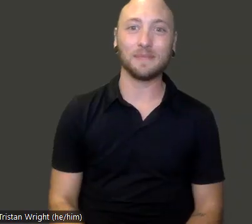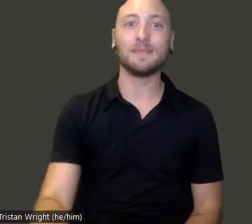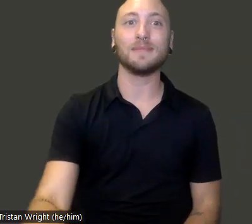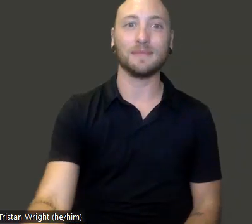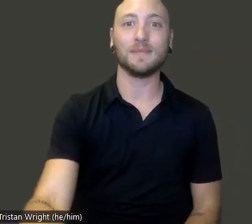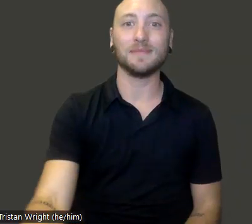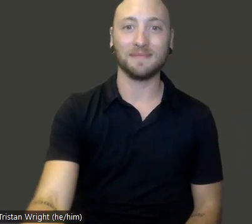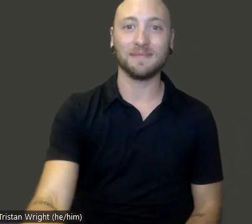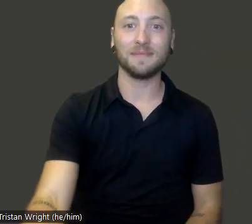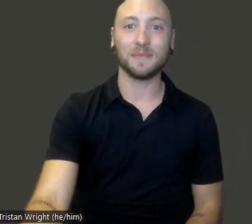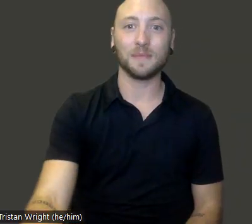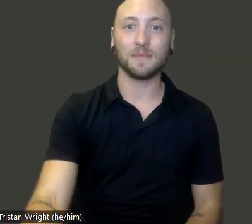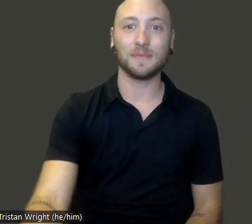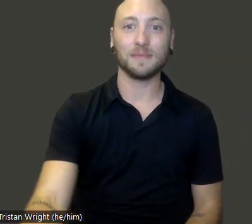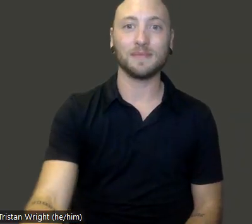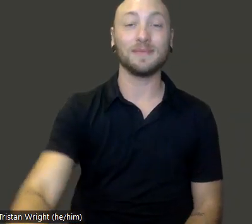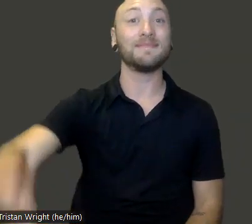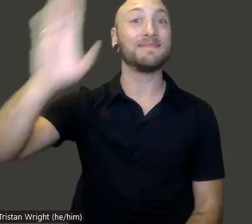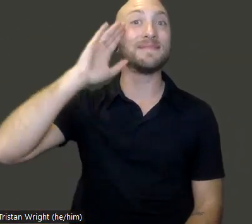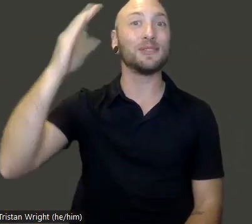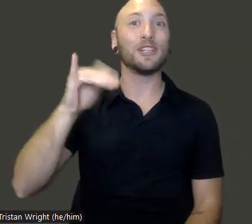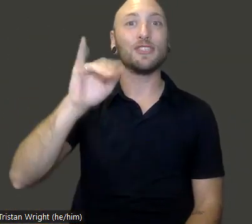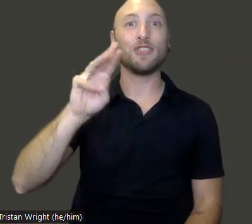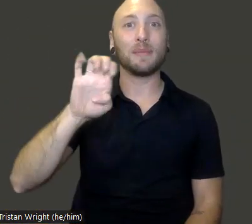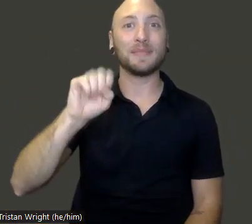Everybody, I'm James. I'm alcoholic.